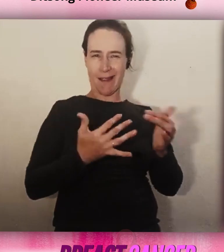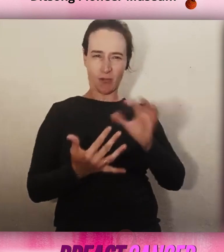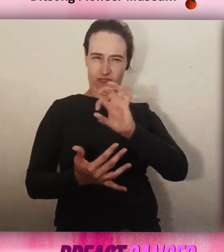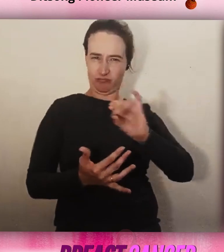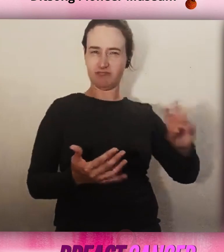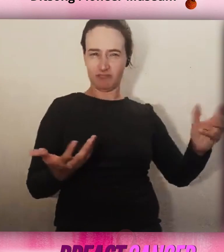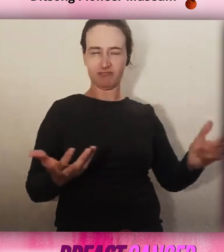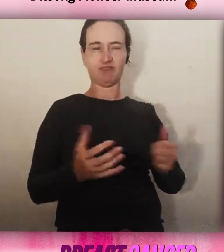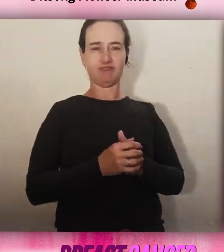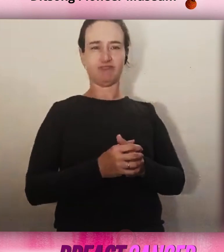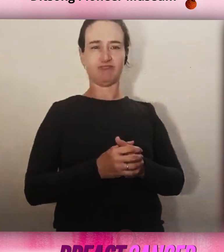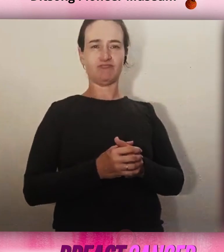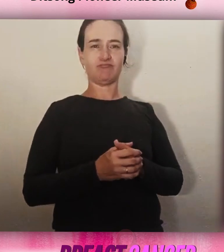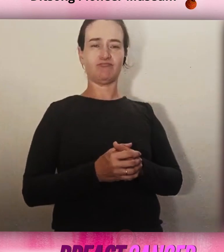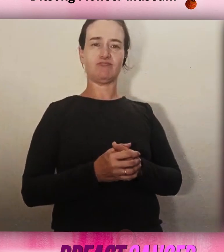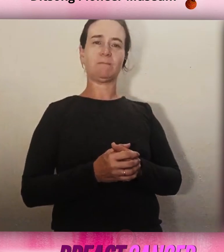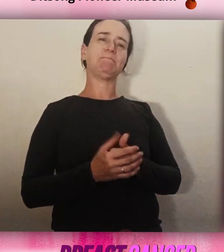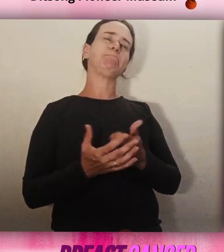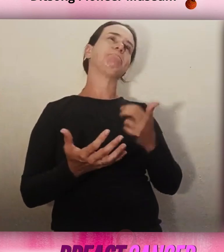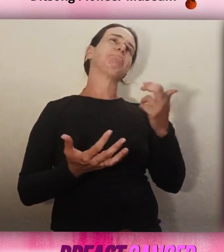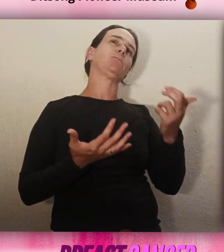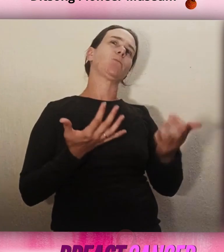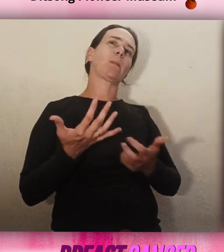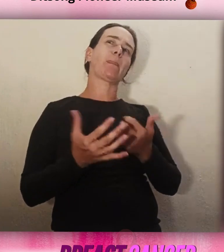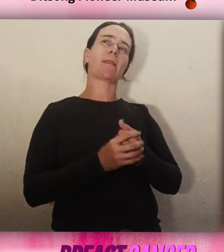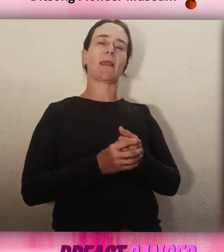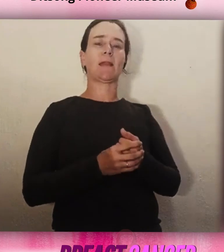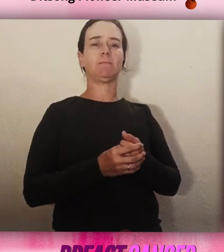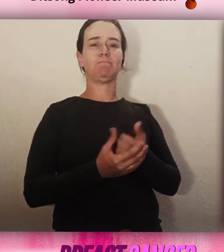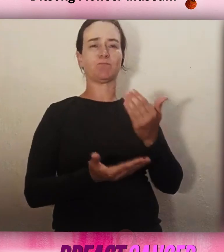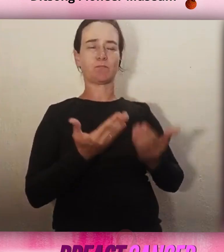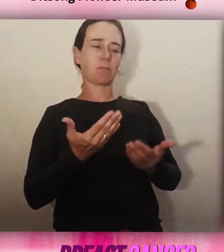our lifestyle. Okay. This speaks to